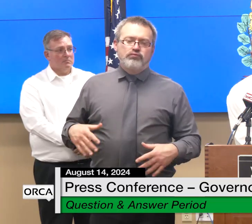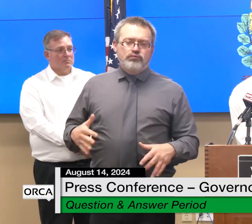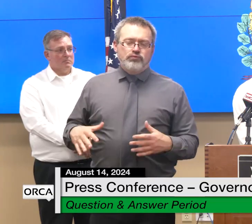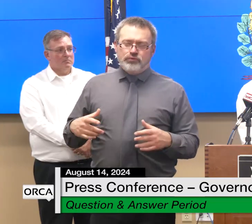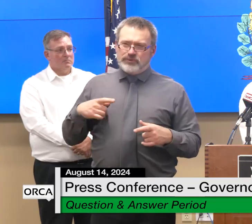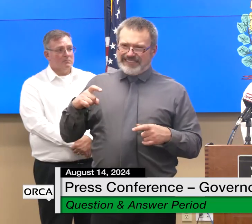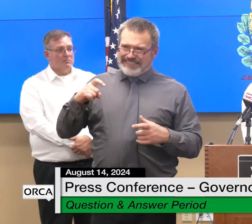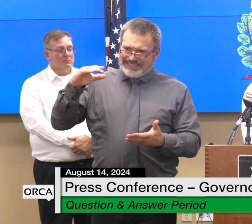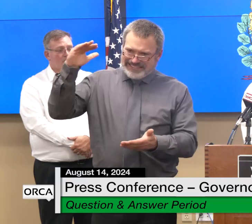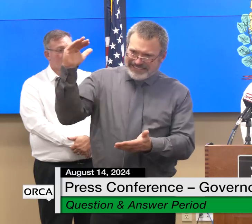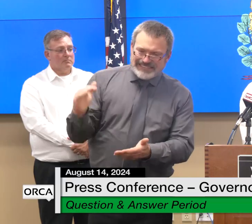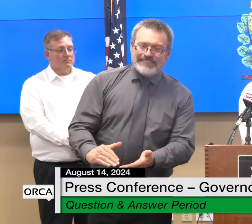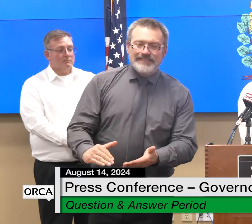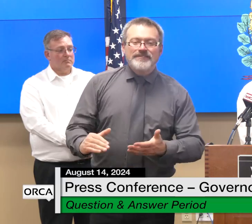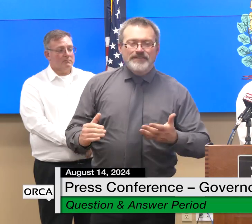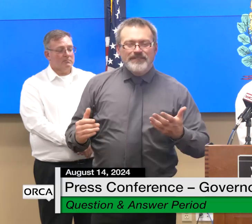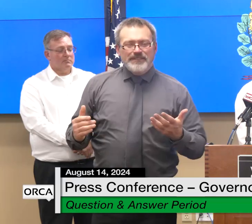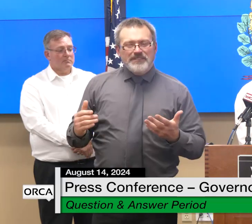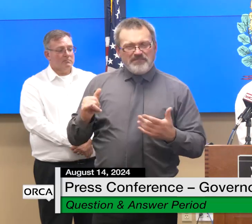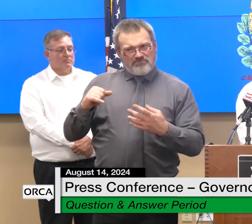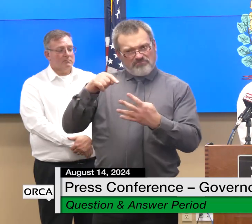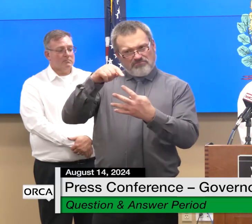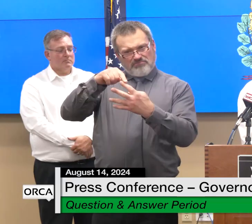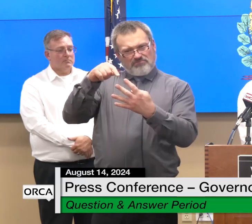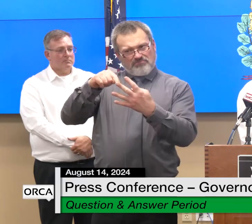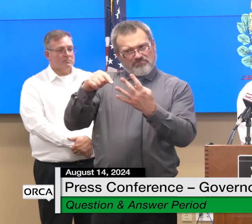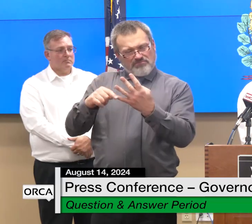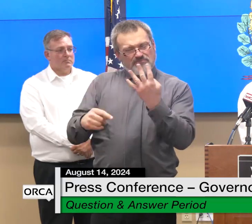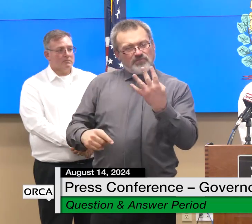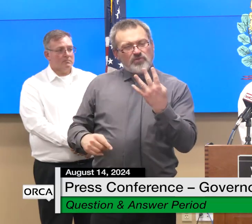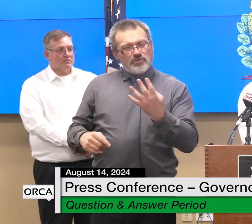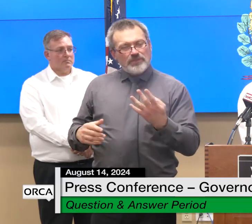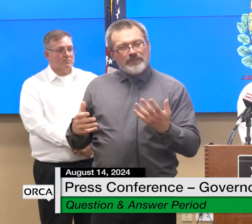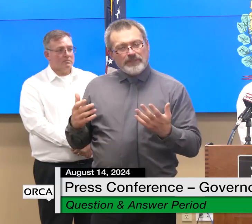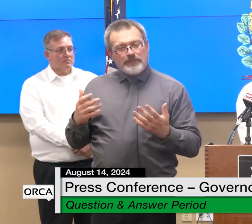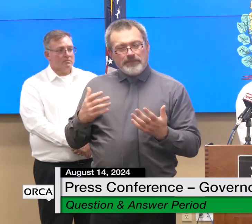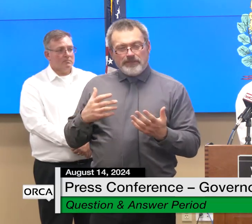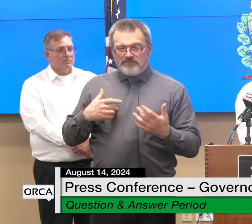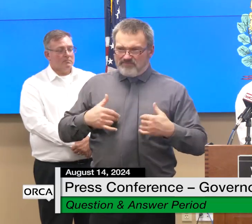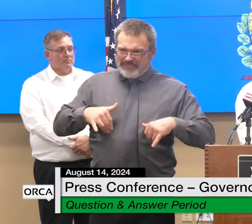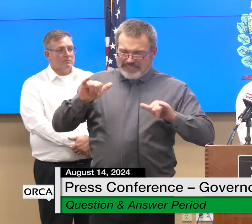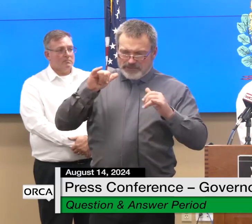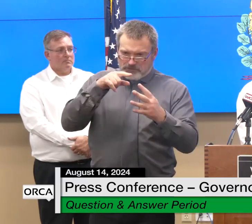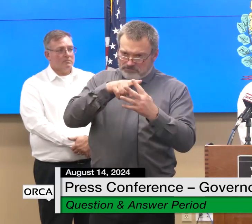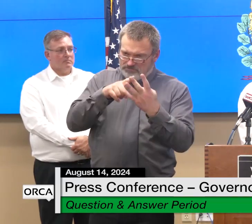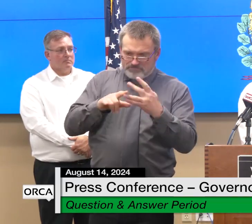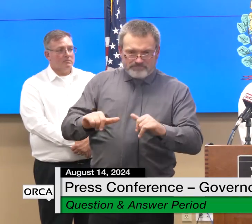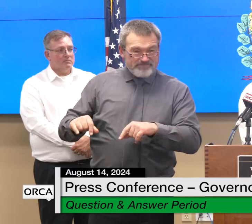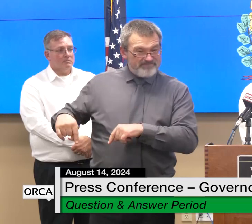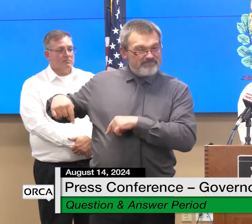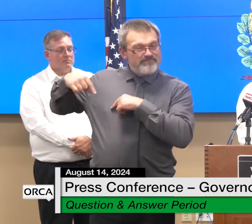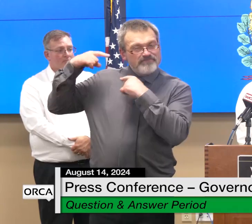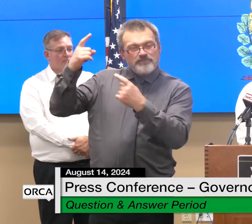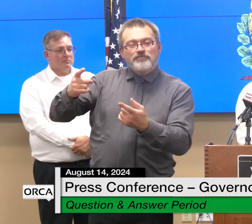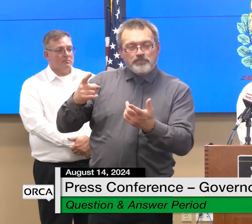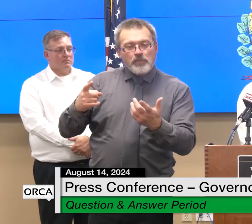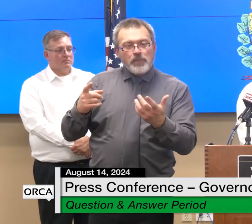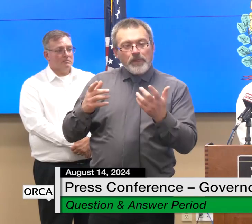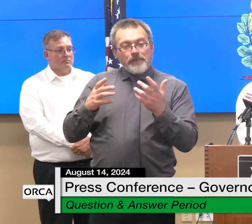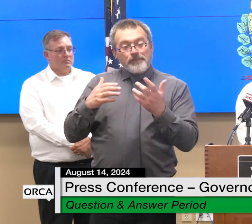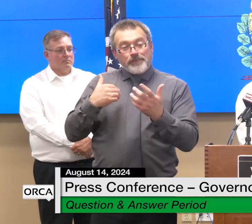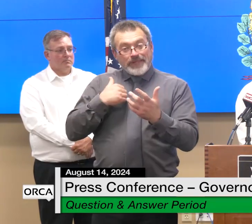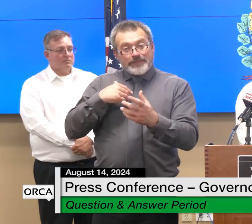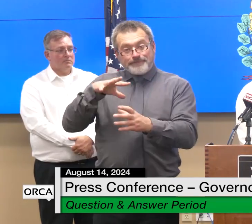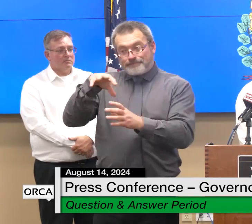All those challenges are still there. So I'll be talking about those. I'll be engaging with candidates